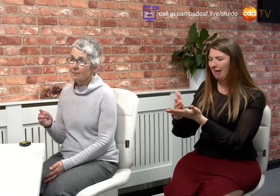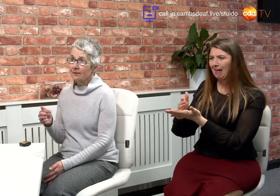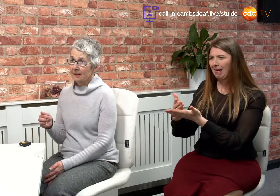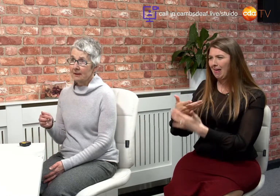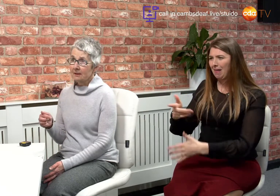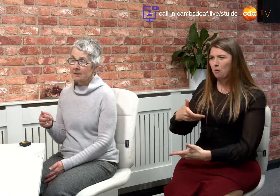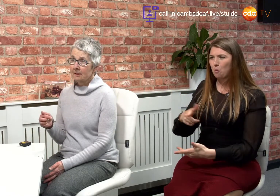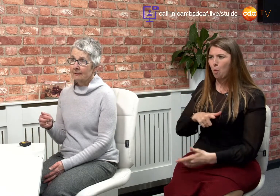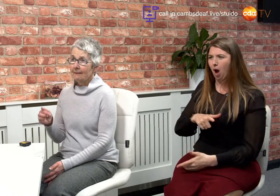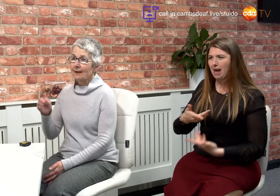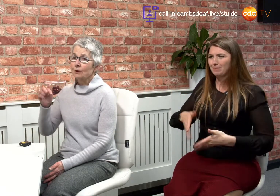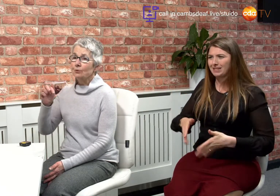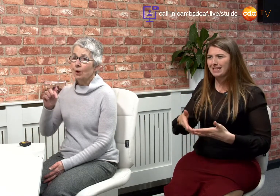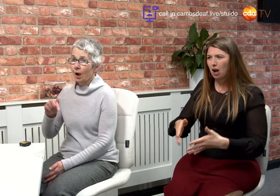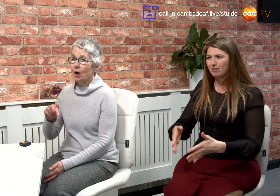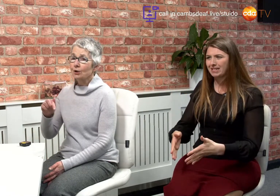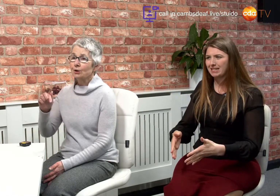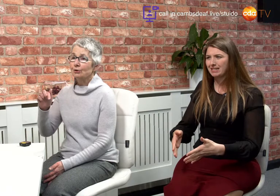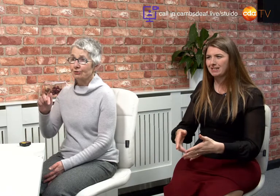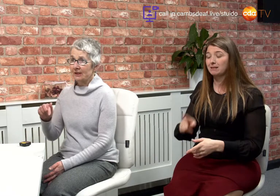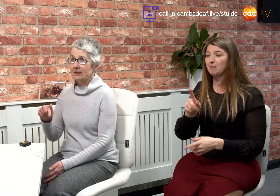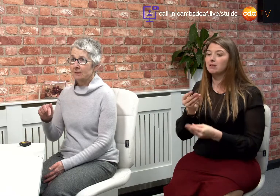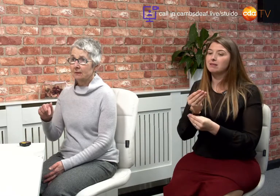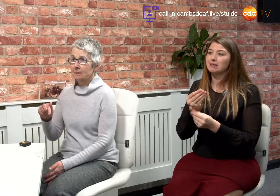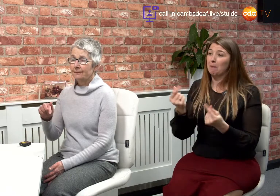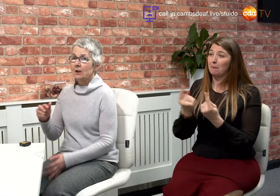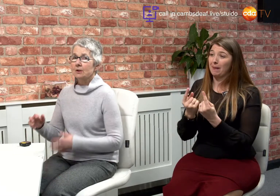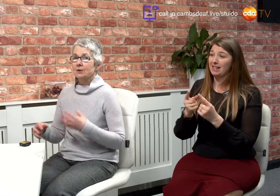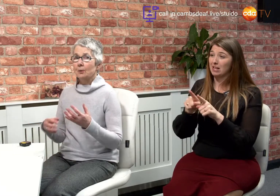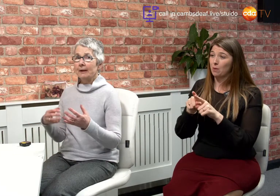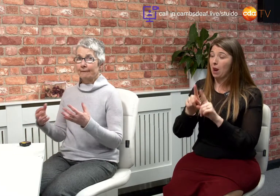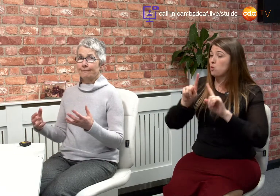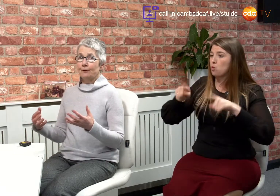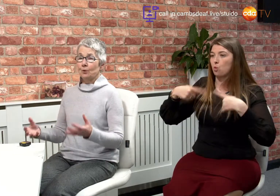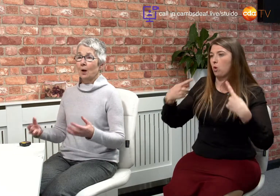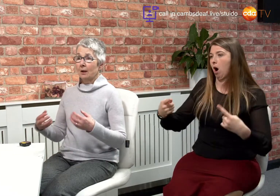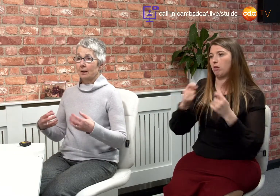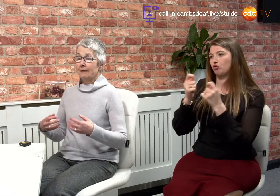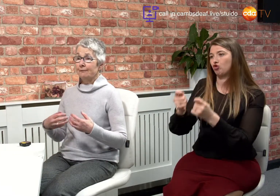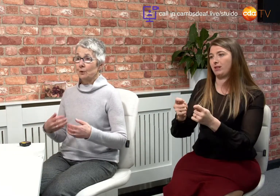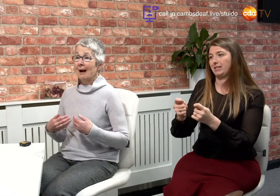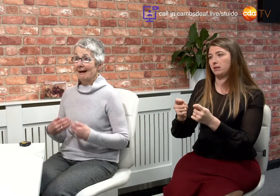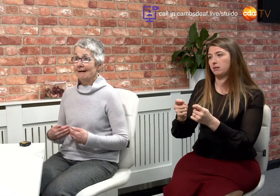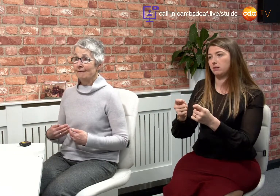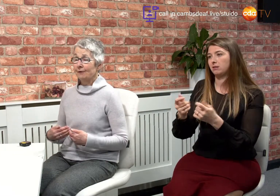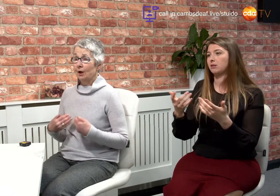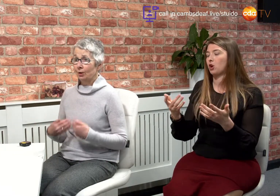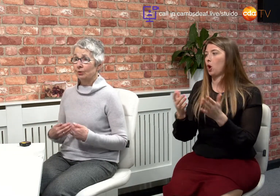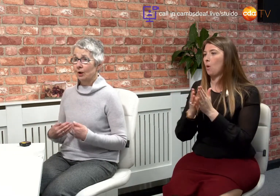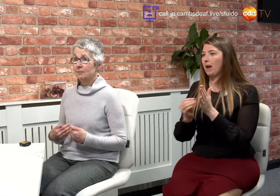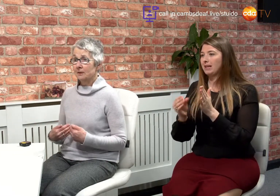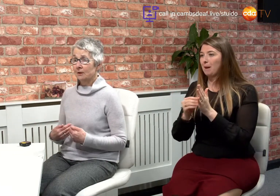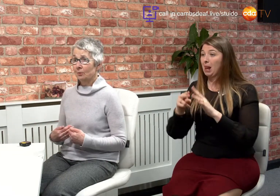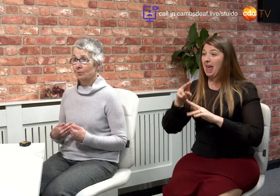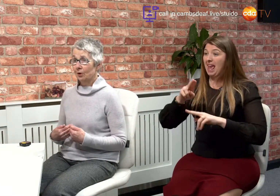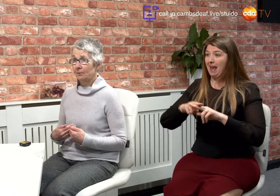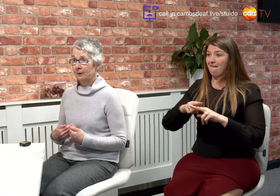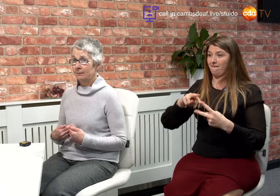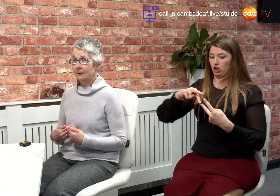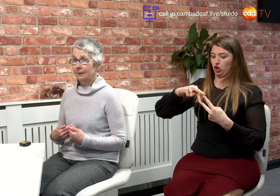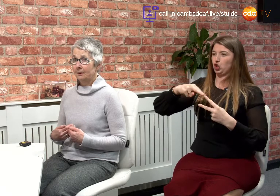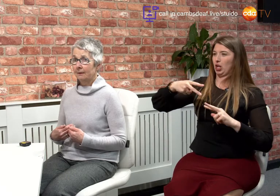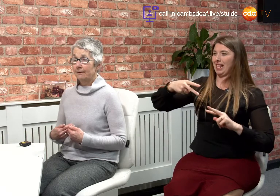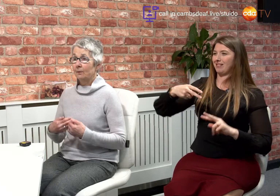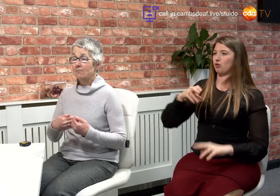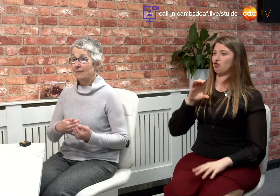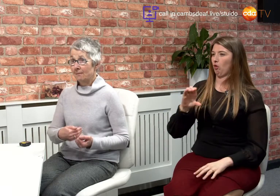There are some things that you can't treat. So if you have a chromosome